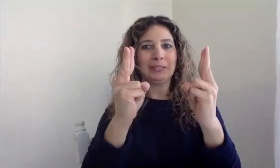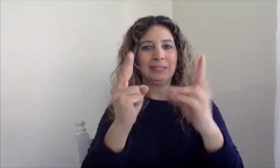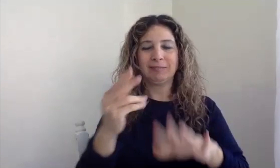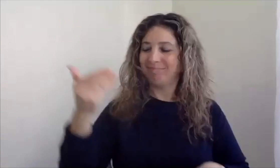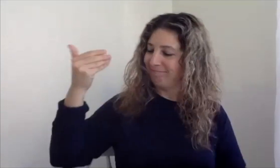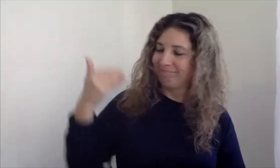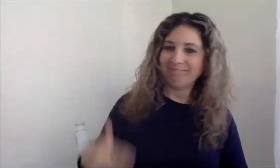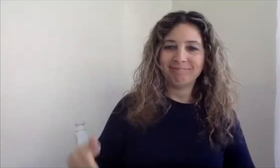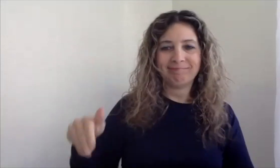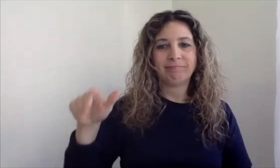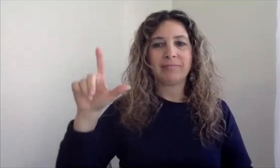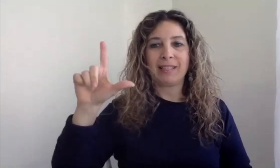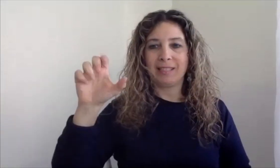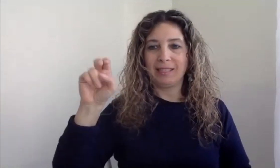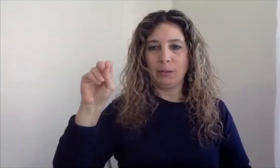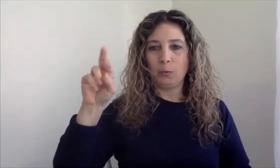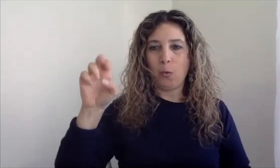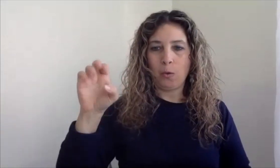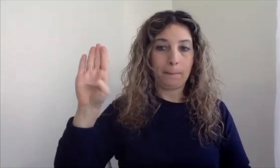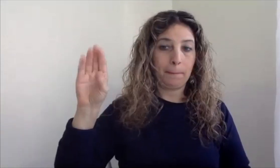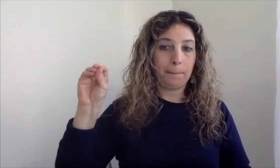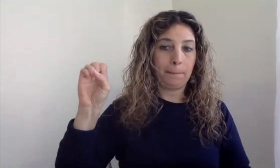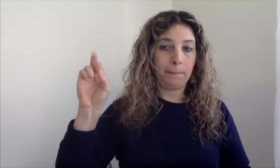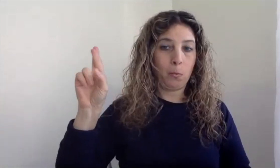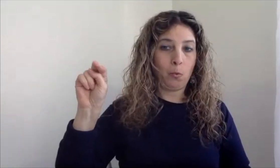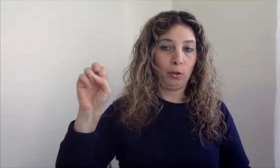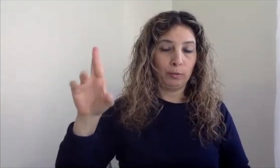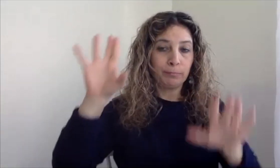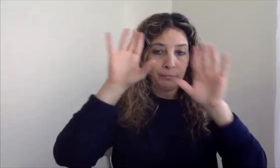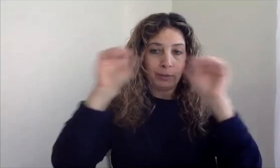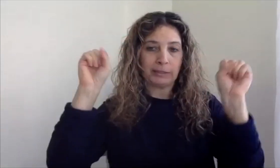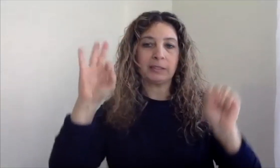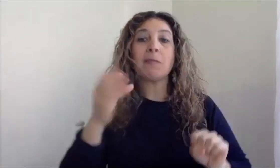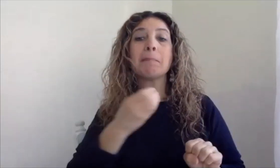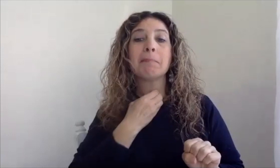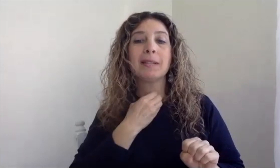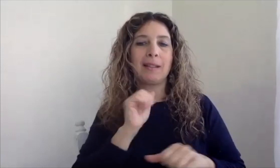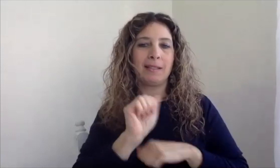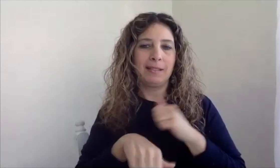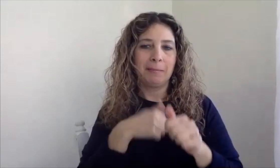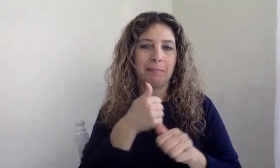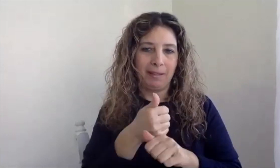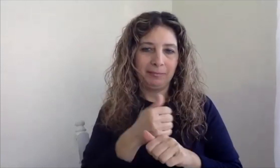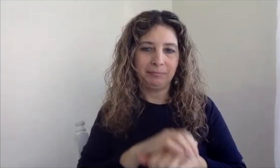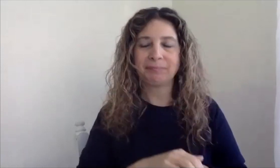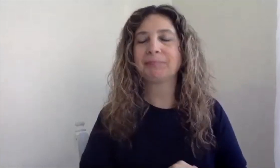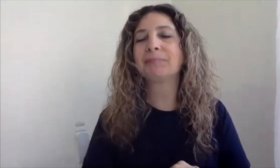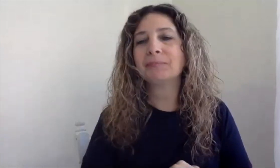This is the President's Post. I'm Lenore Borner, the president of the MNMAA